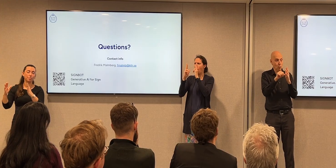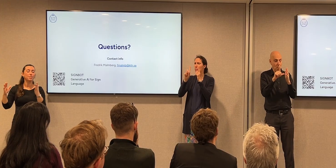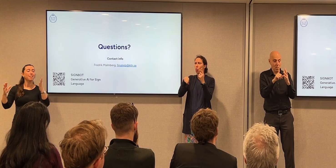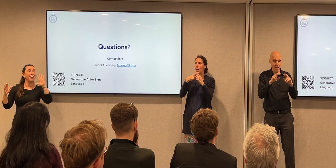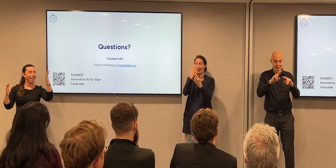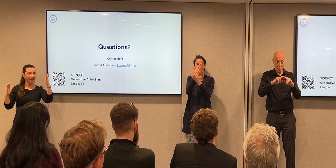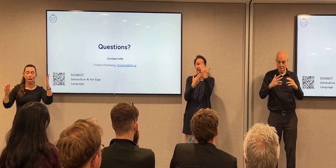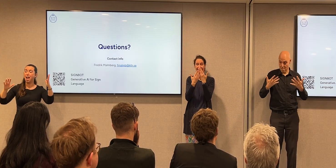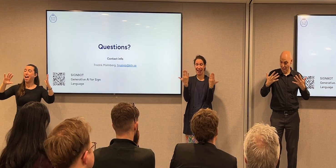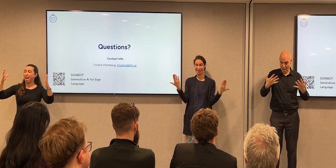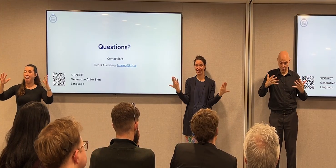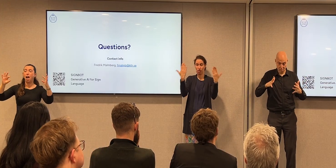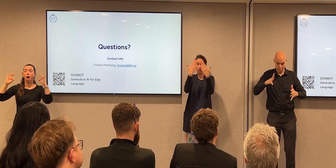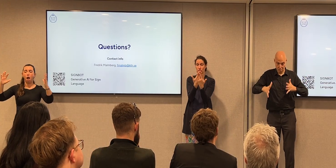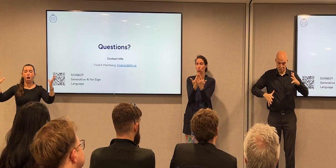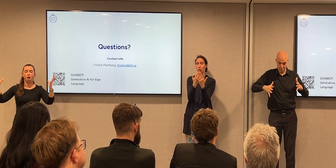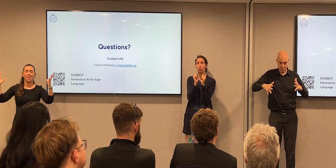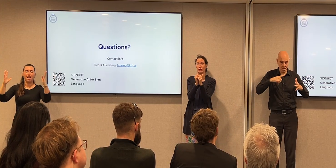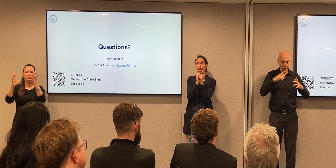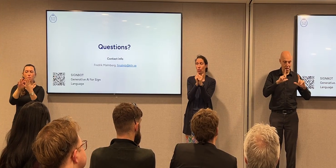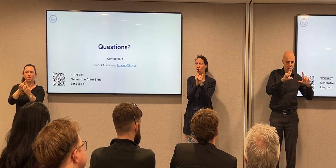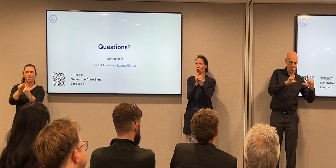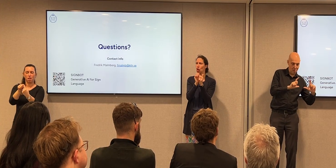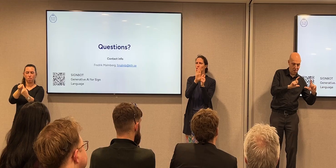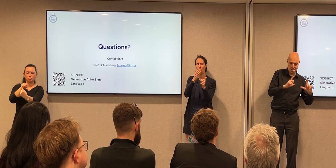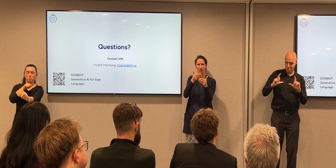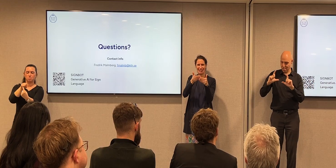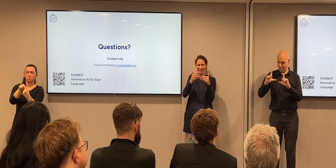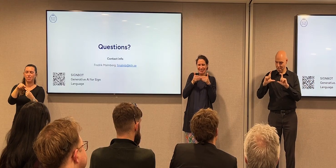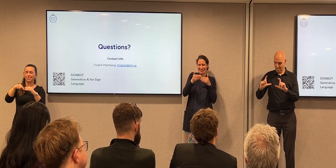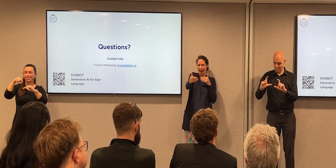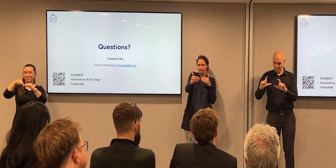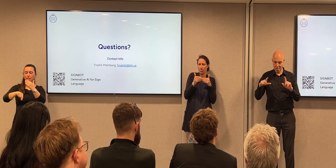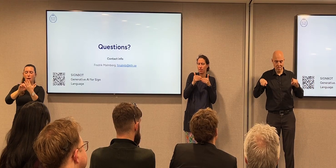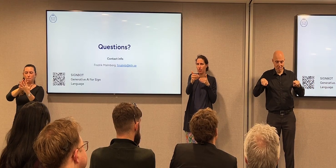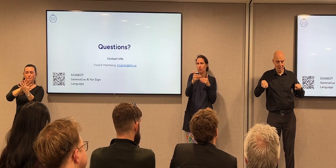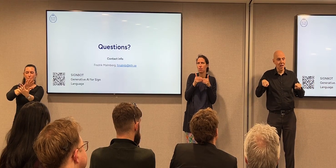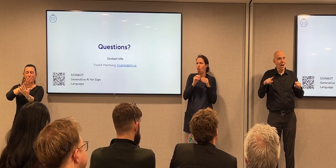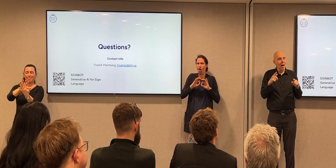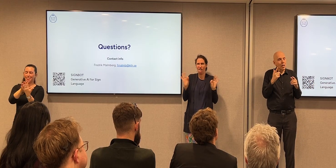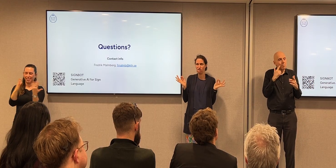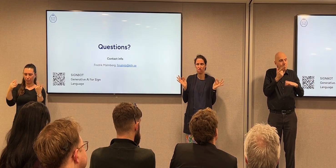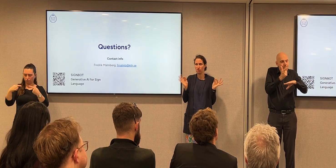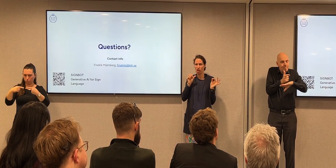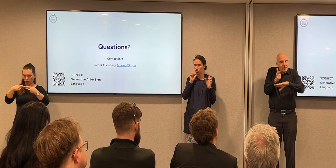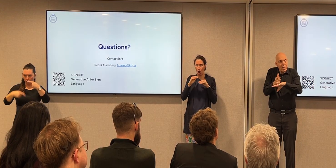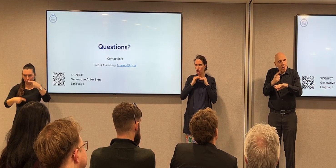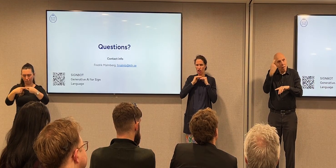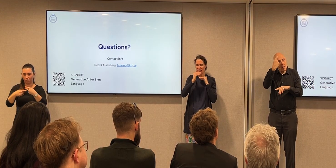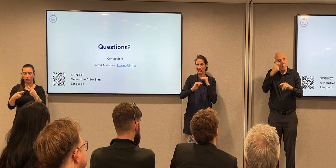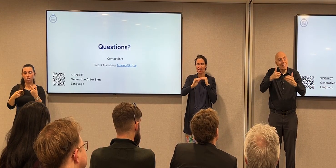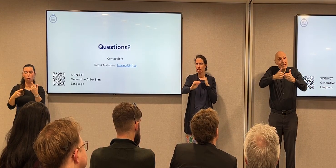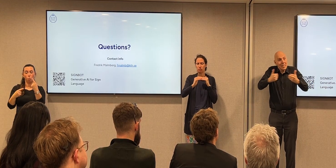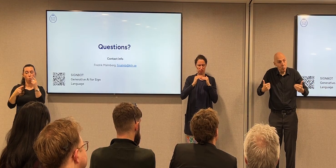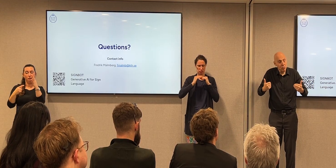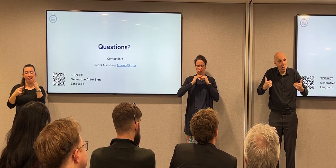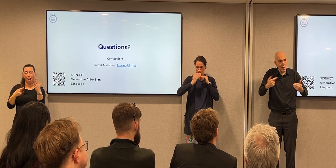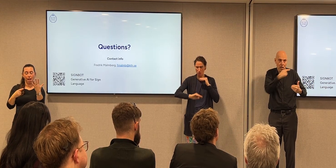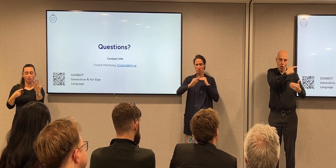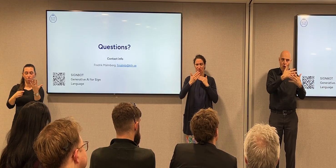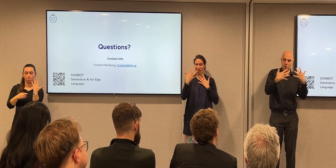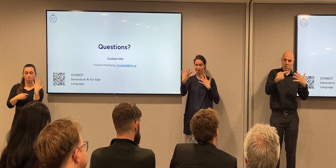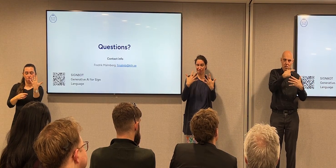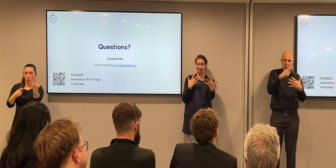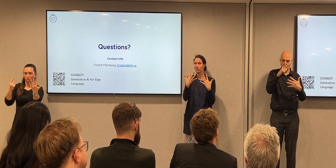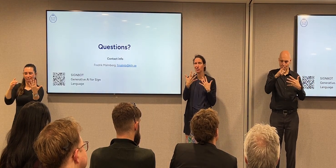together, the depth is a bit off, like it can be non-consistent between two hands. Did you notice that your